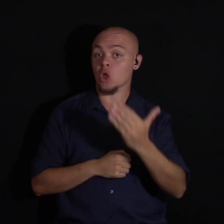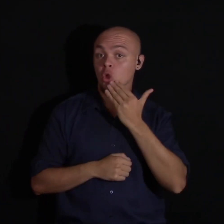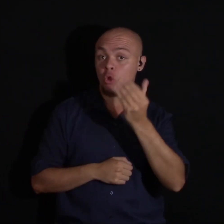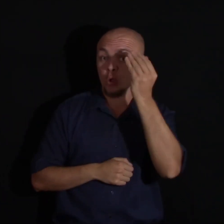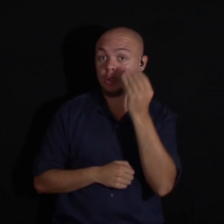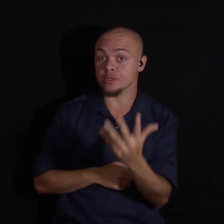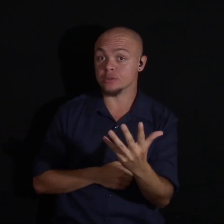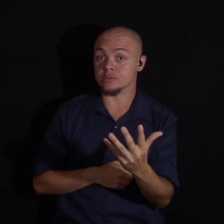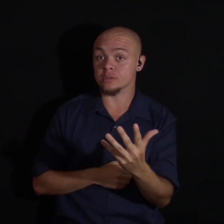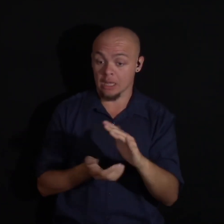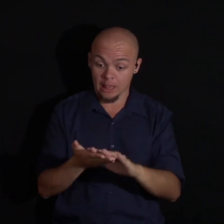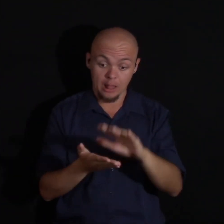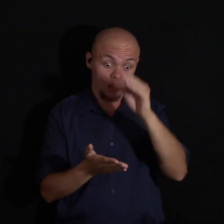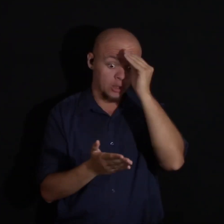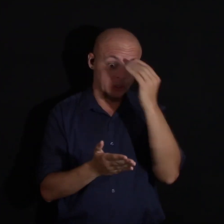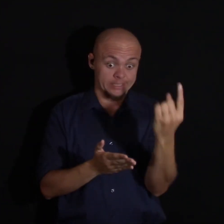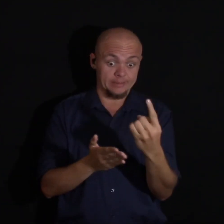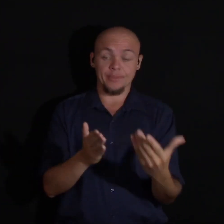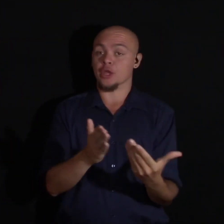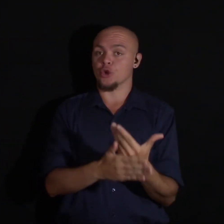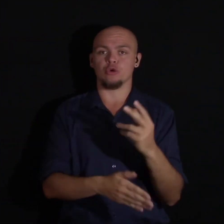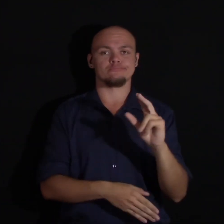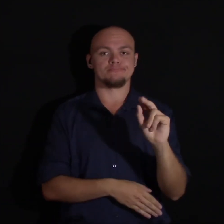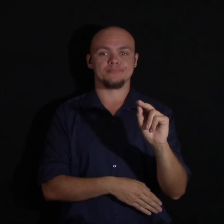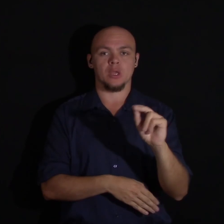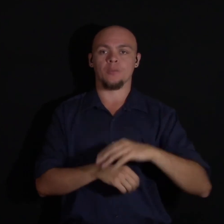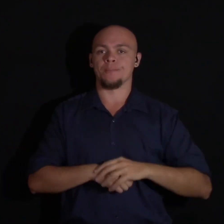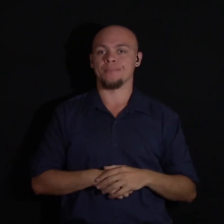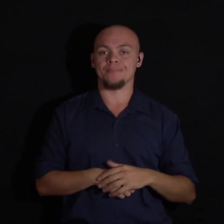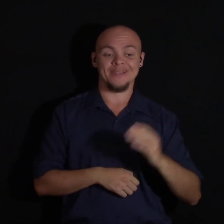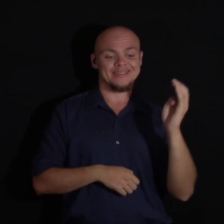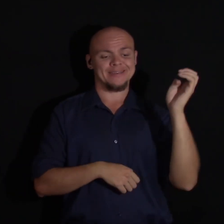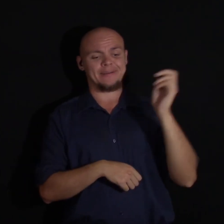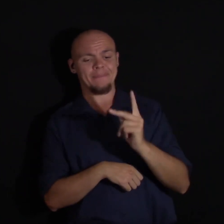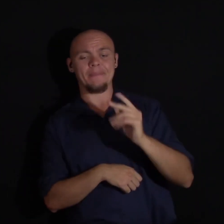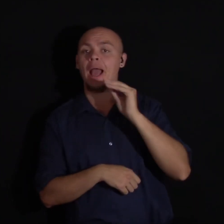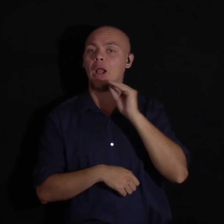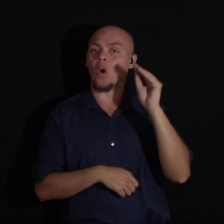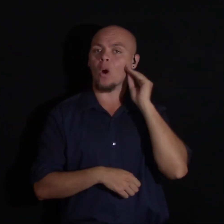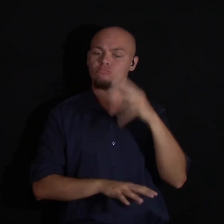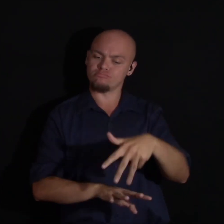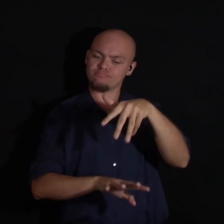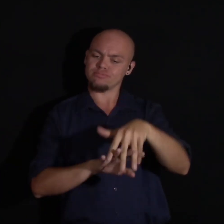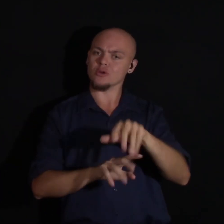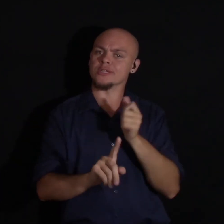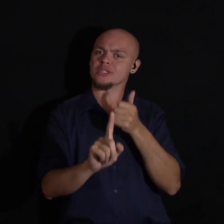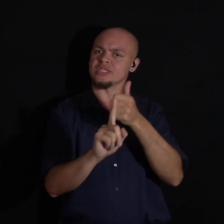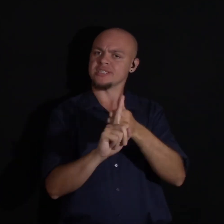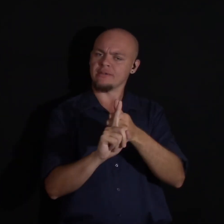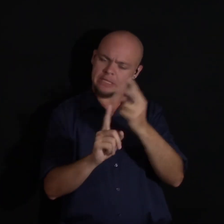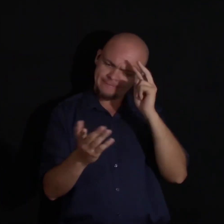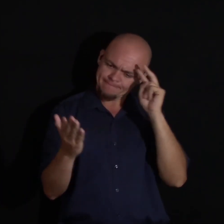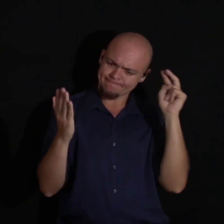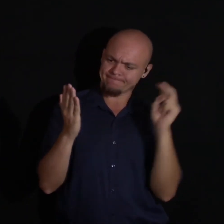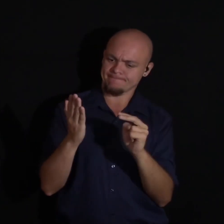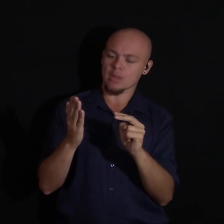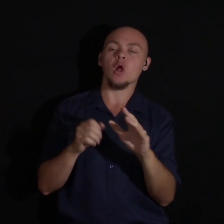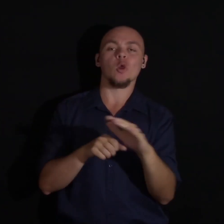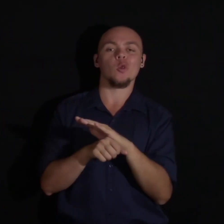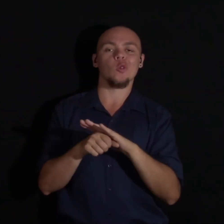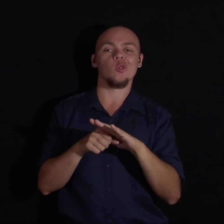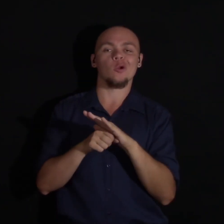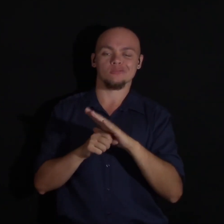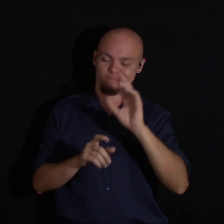is not about learning something new. This is about coming back home. This is about knowing that this is the locus of our sexual experience